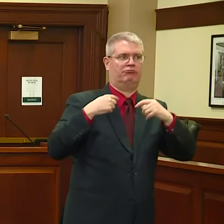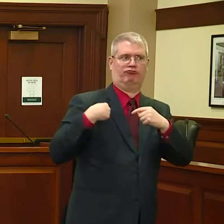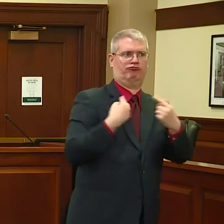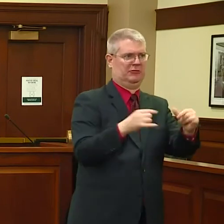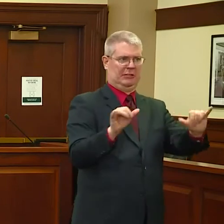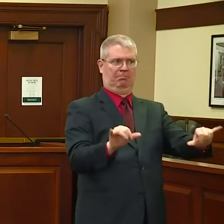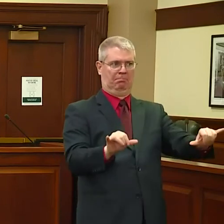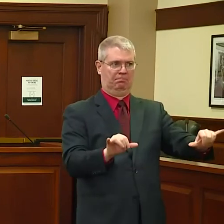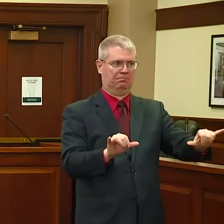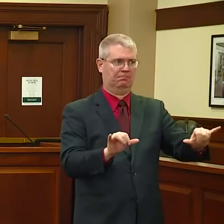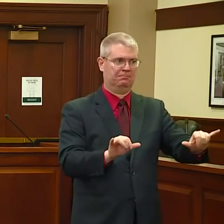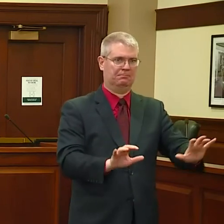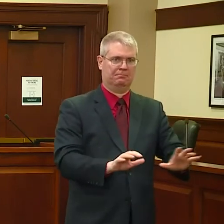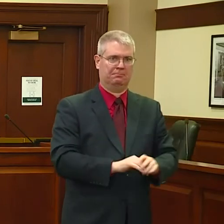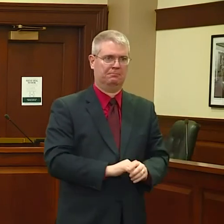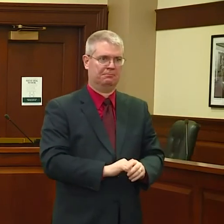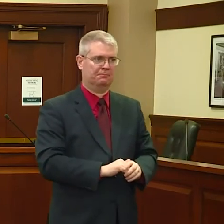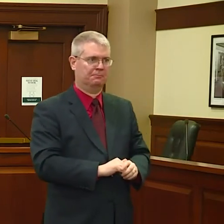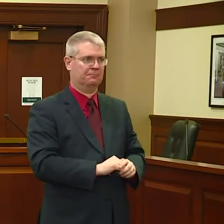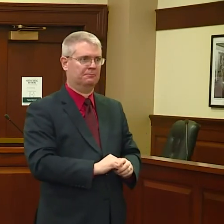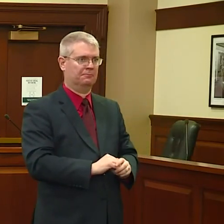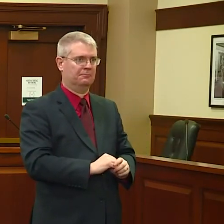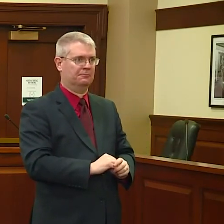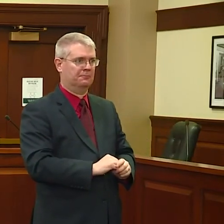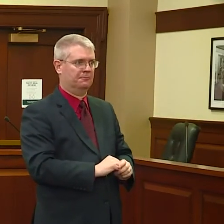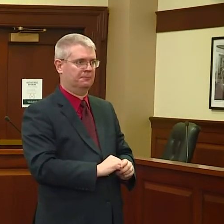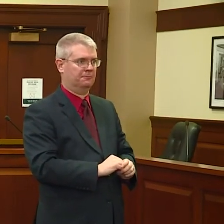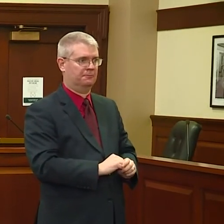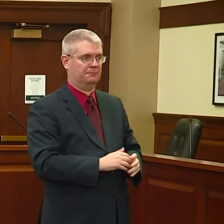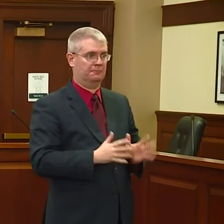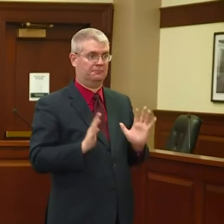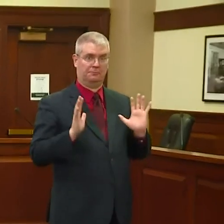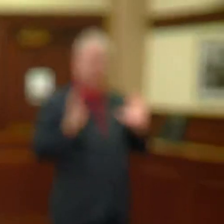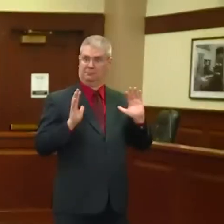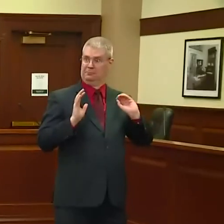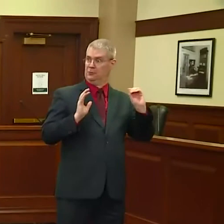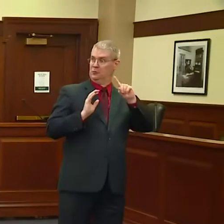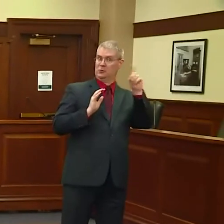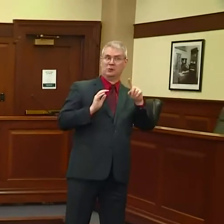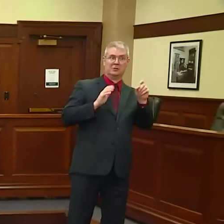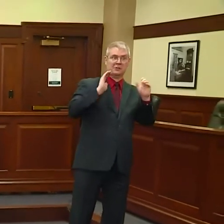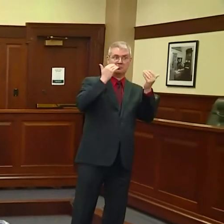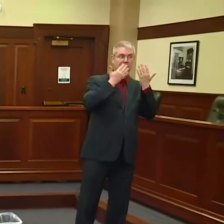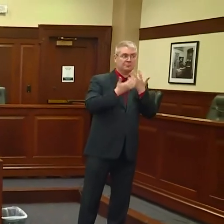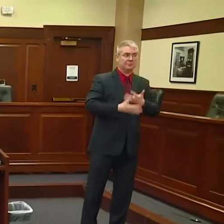All right. Thank you all very much.